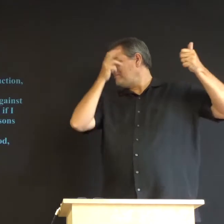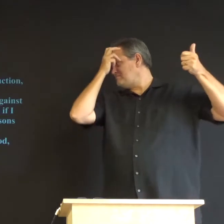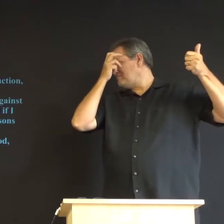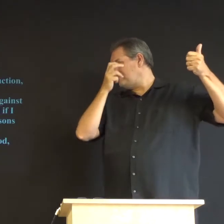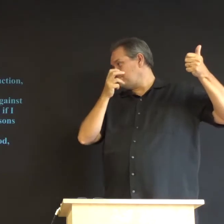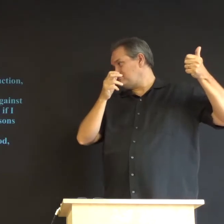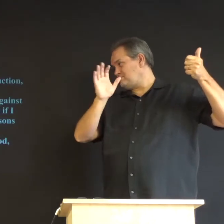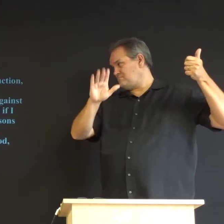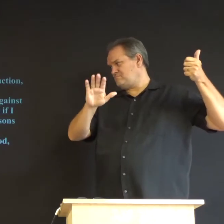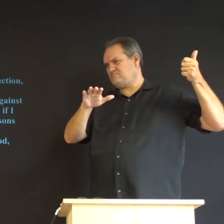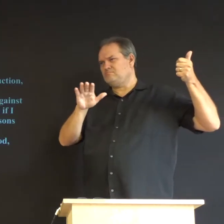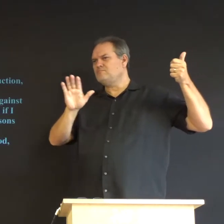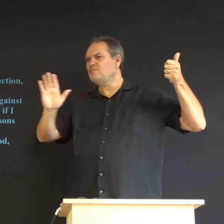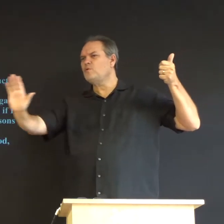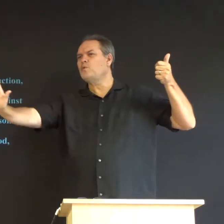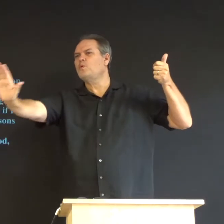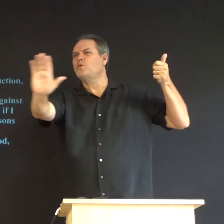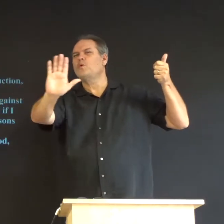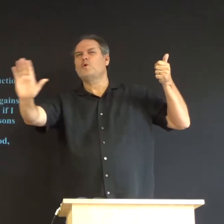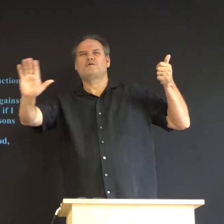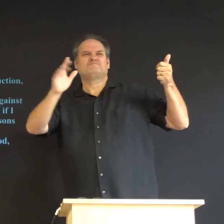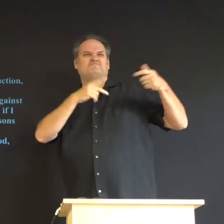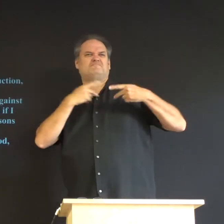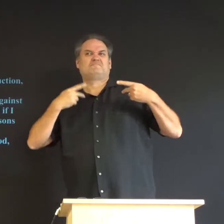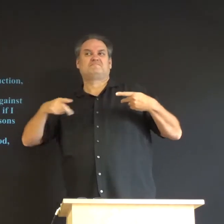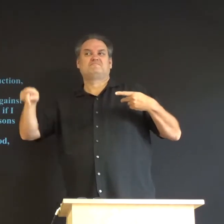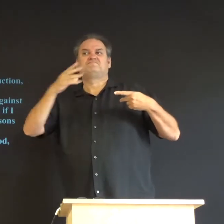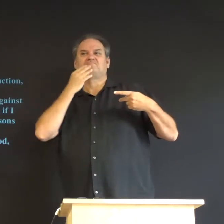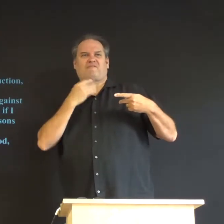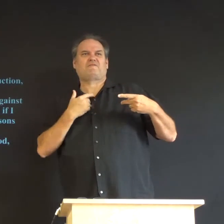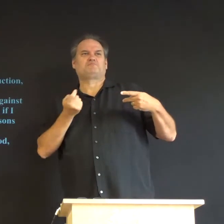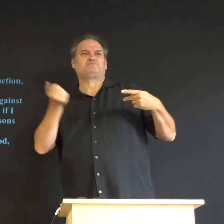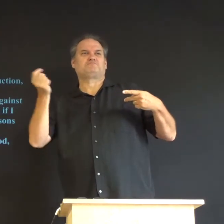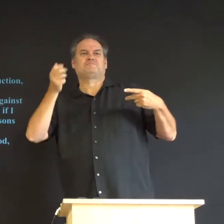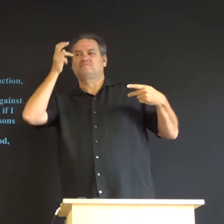And if I drive out demons by Beelzebul, then whom do your sons drive them out?